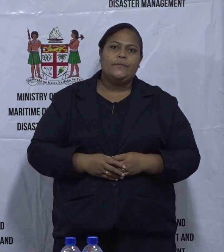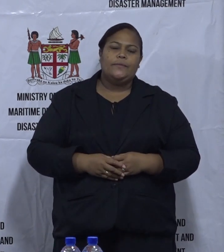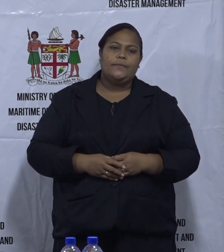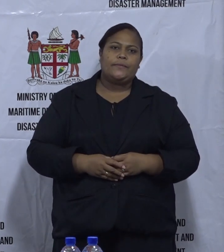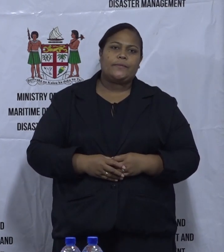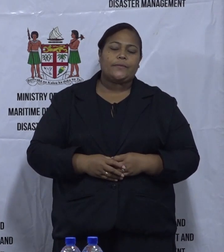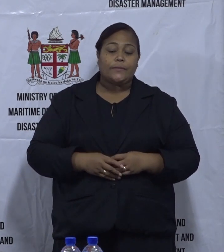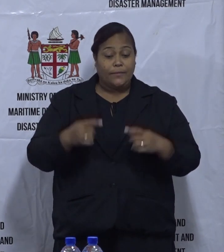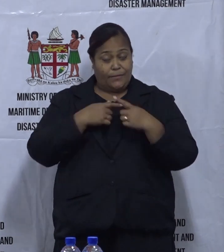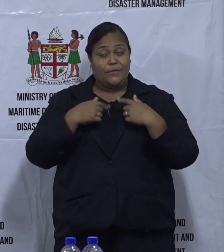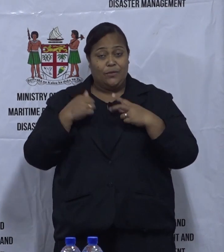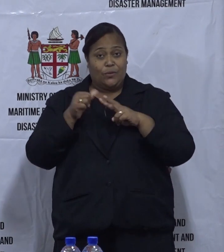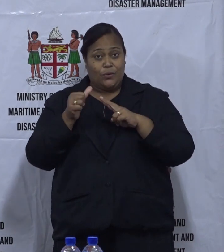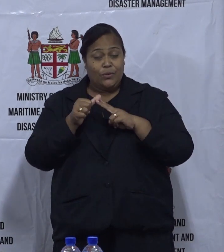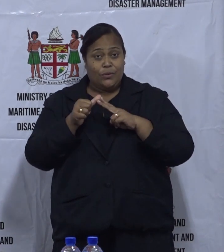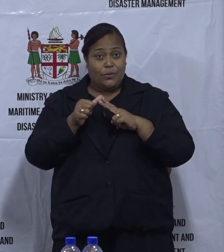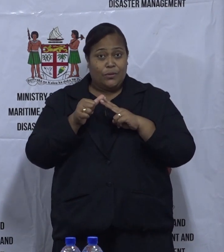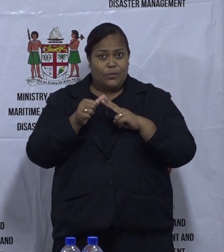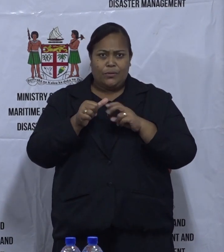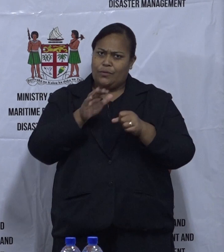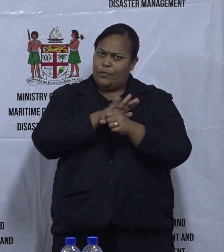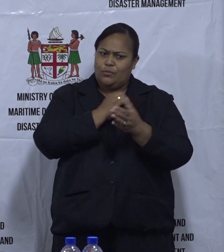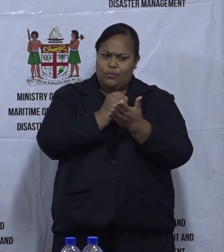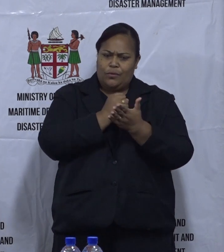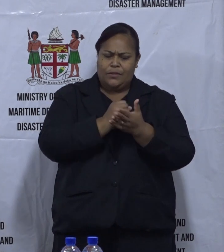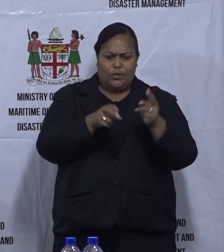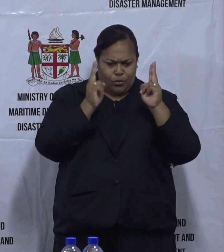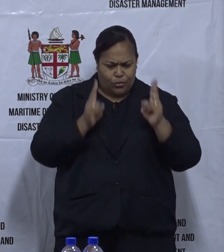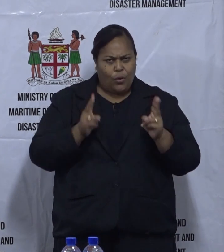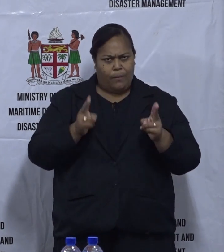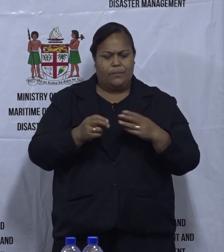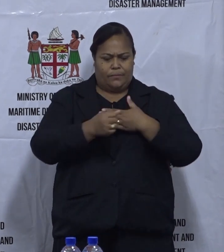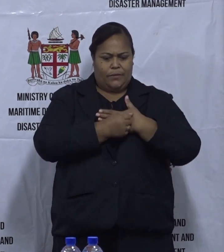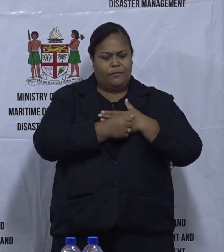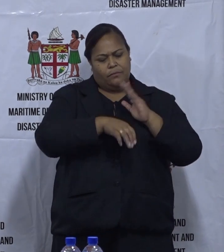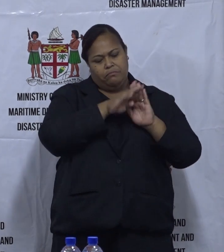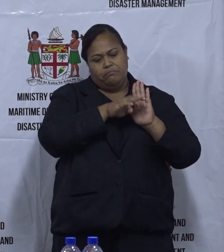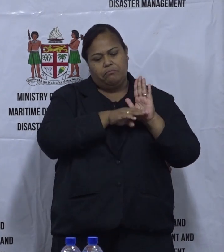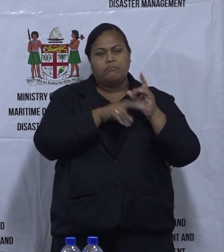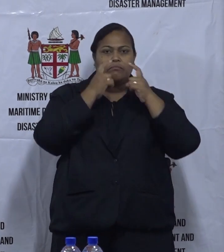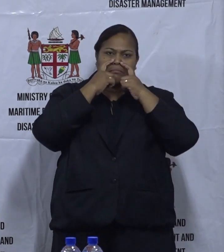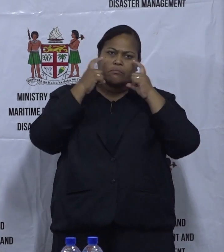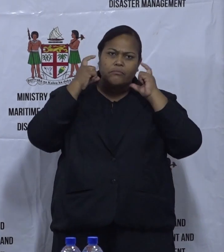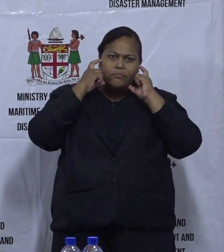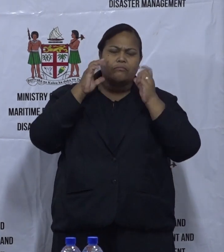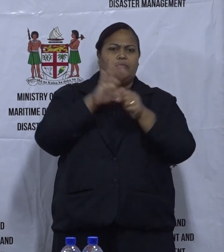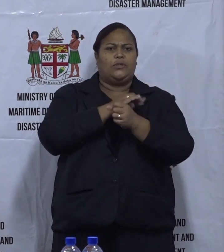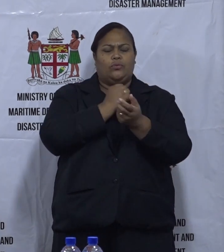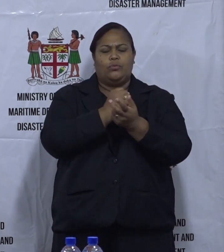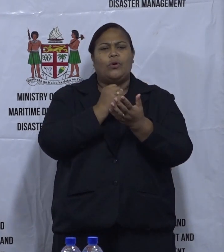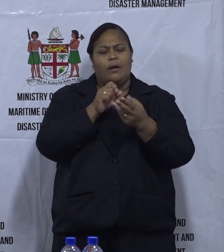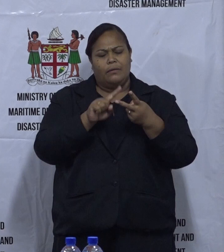course we emphasize just the normal safety protocols, masking, hand